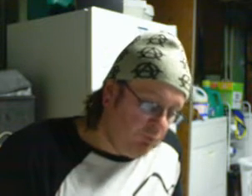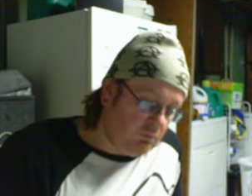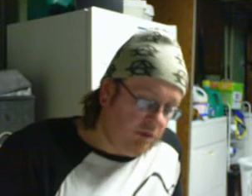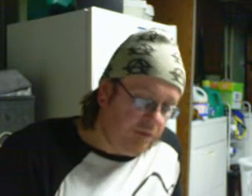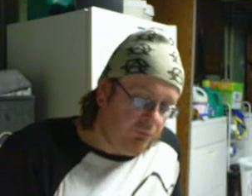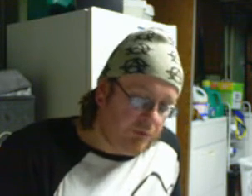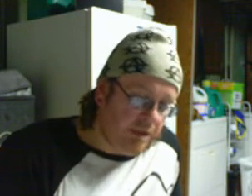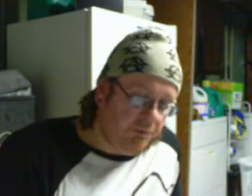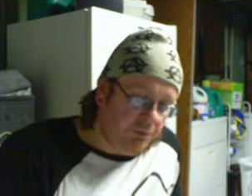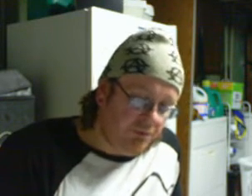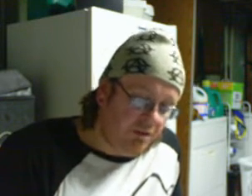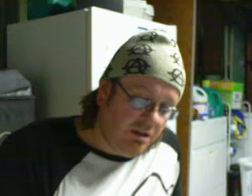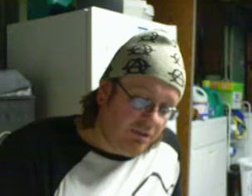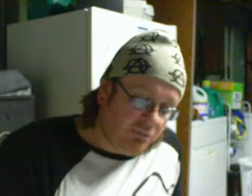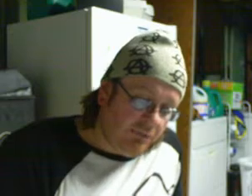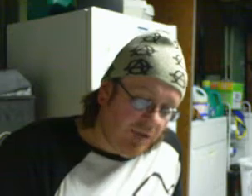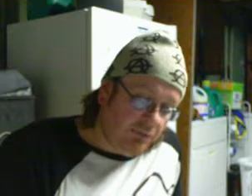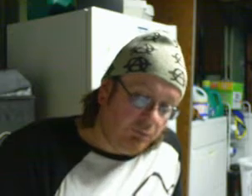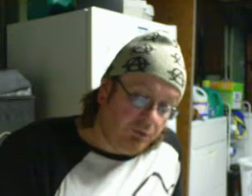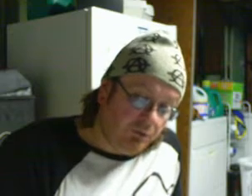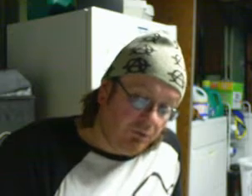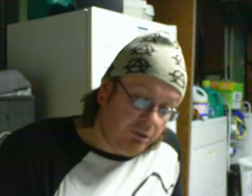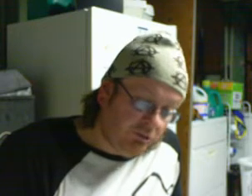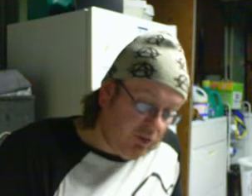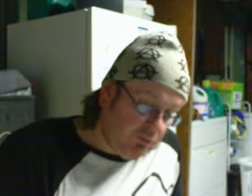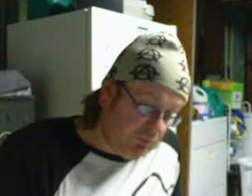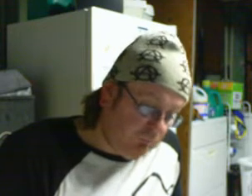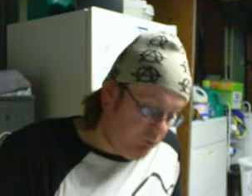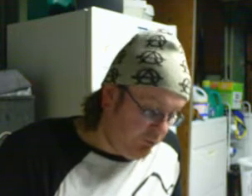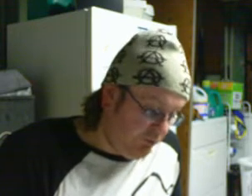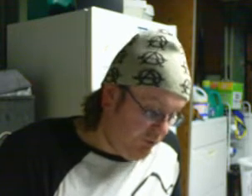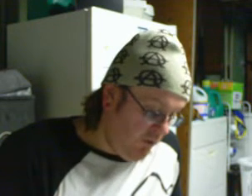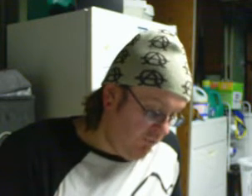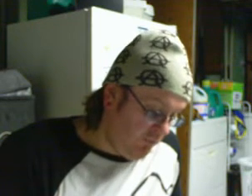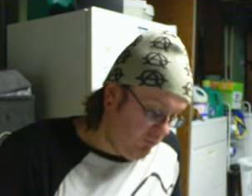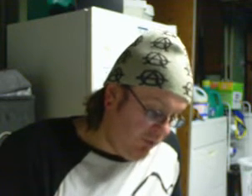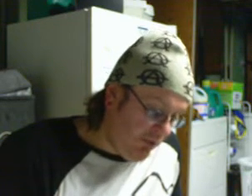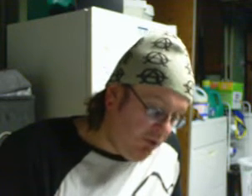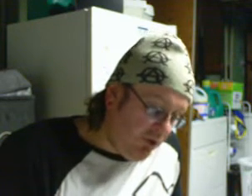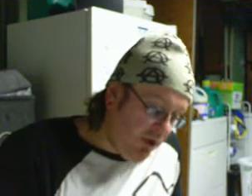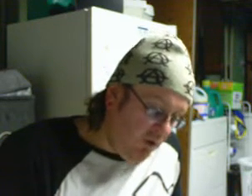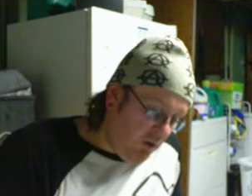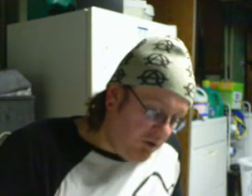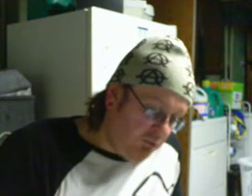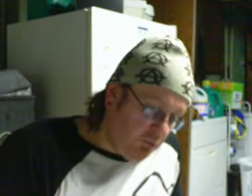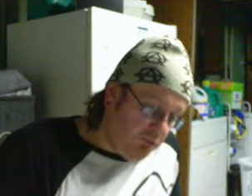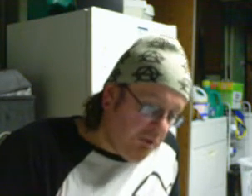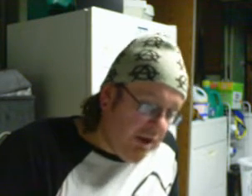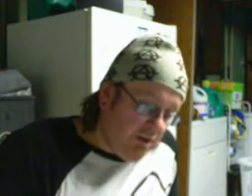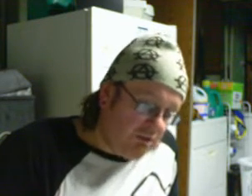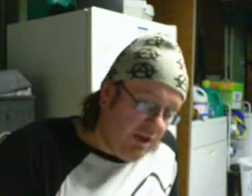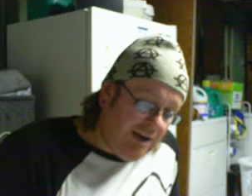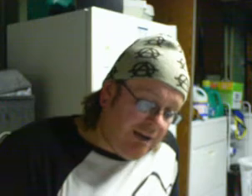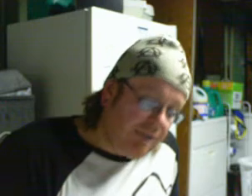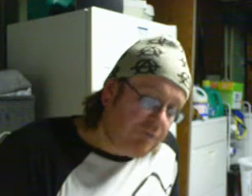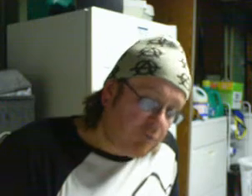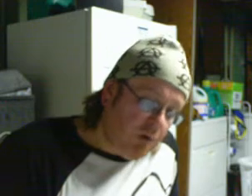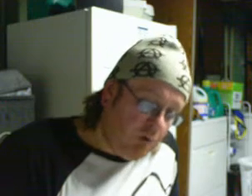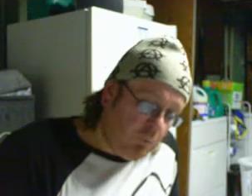wives of your enemies, but have asked for discerning judgment for yourself, here and now I do what you ask. I give you a heart wise